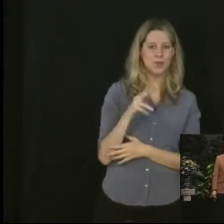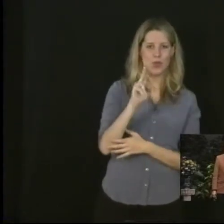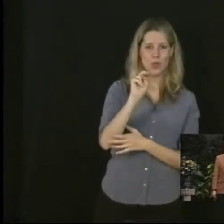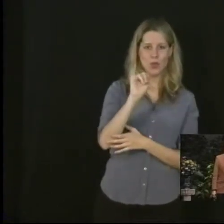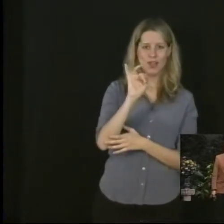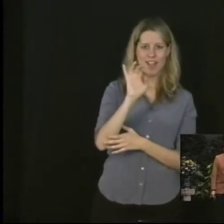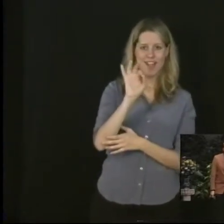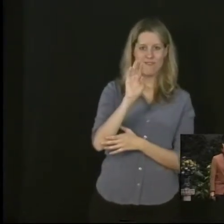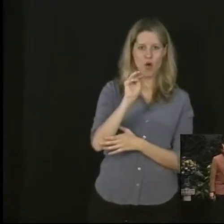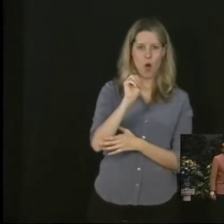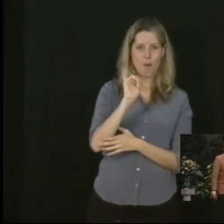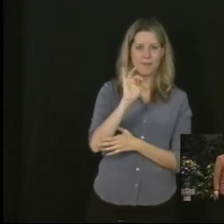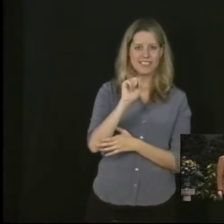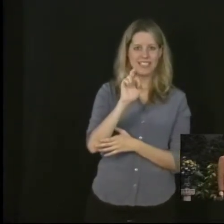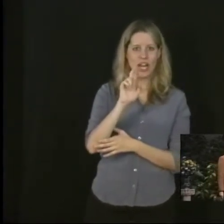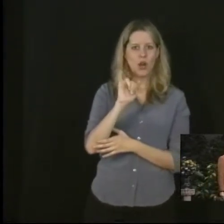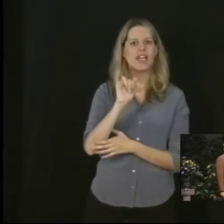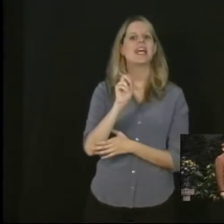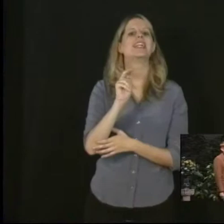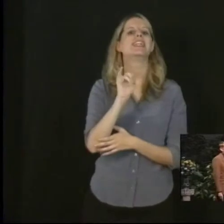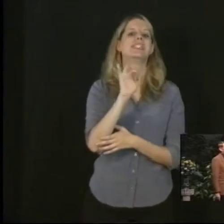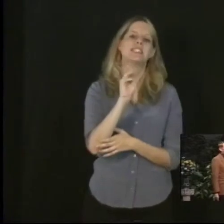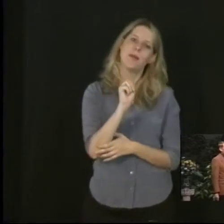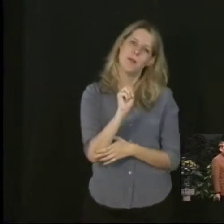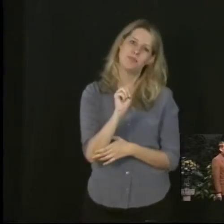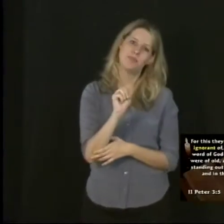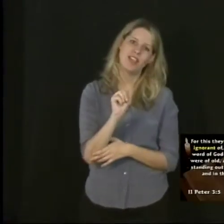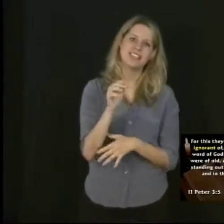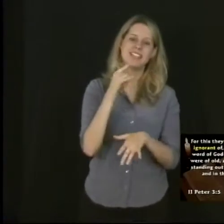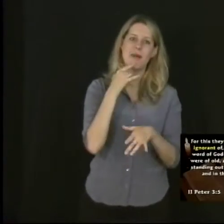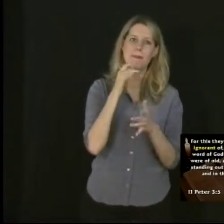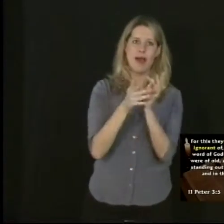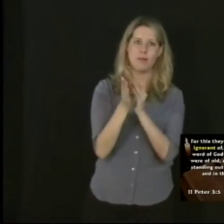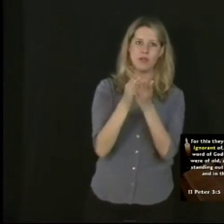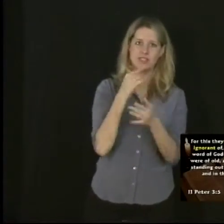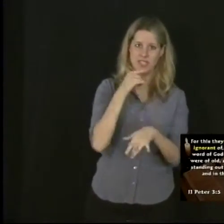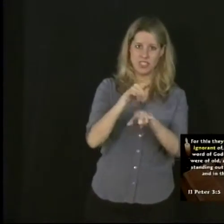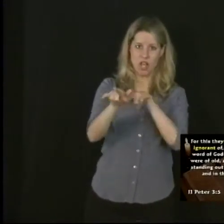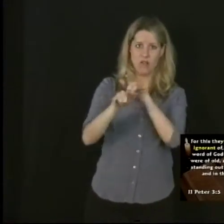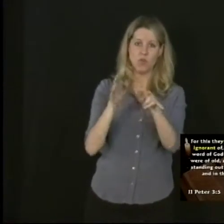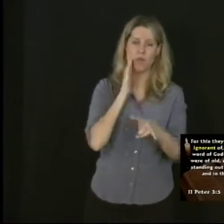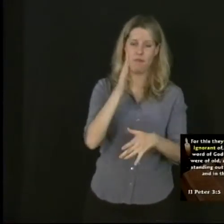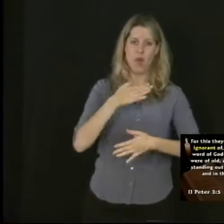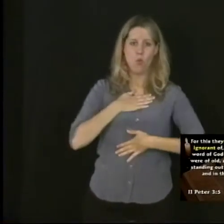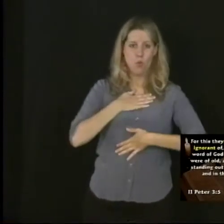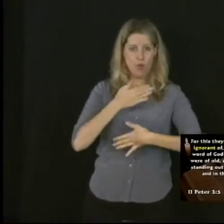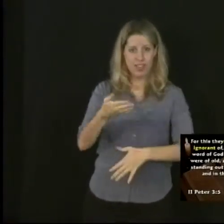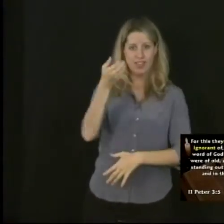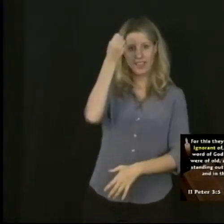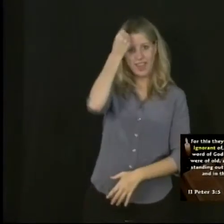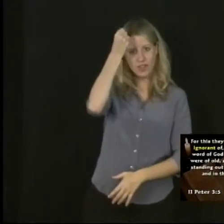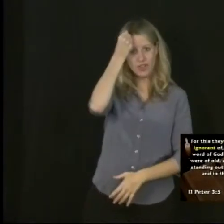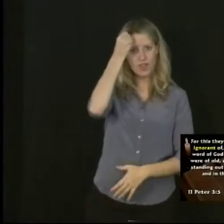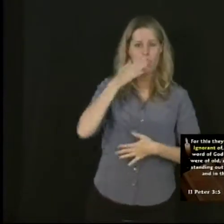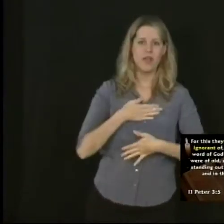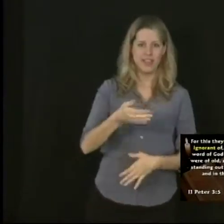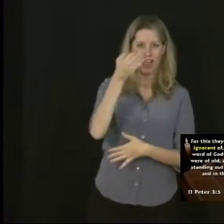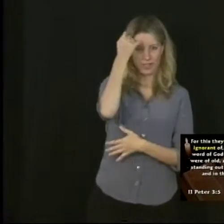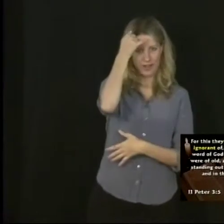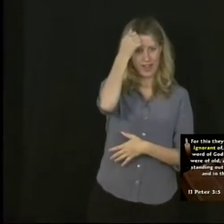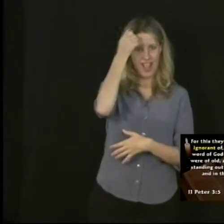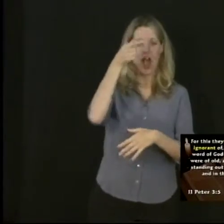Uniformitarianism. The Bible says the scoffers will be willingly ignorant. Willingly ignorant. In the Greek, that